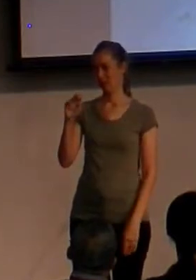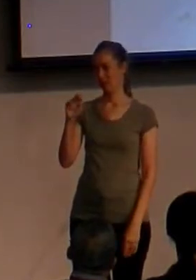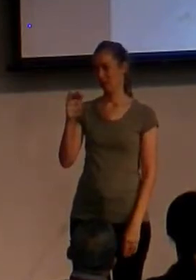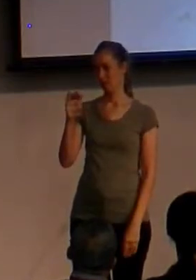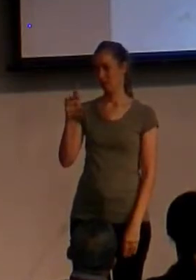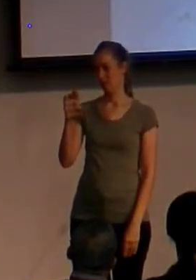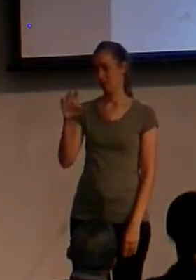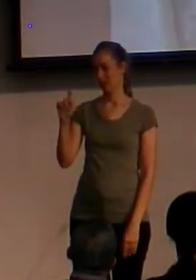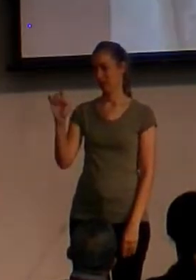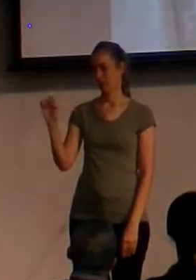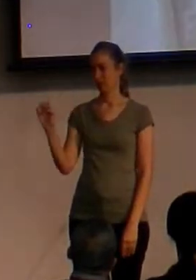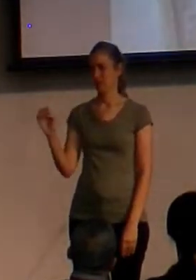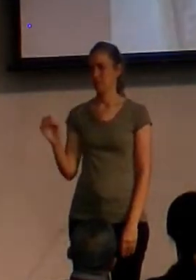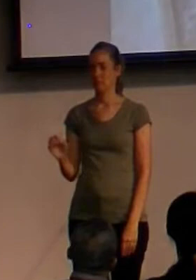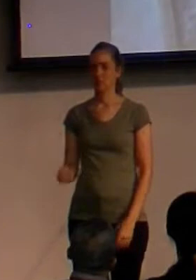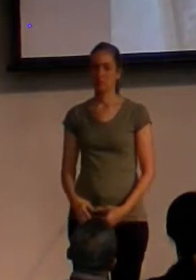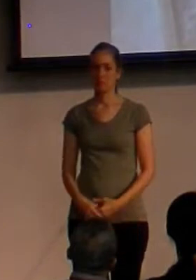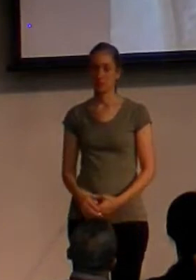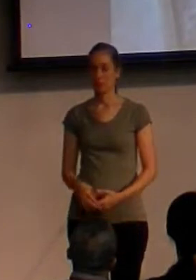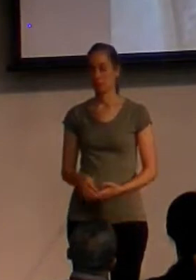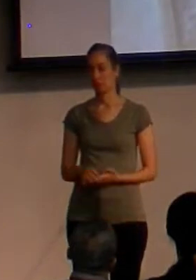so